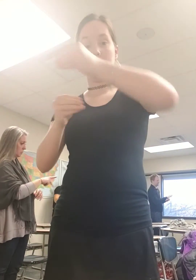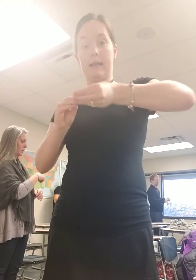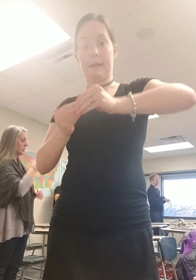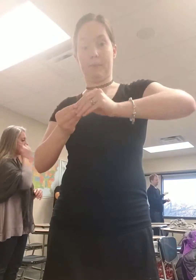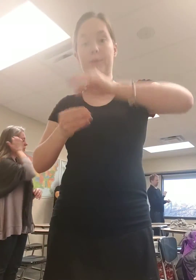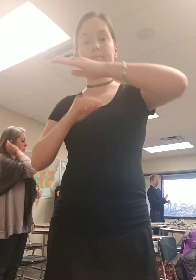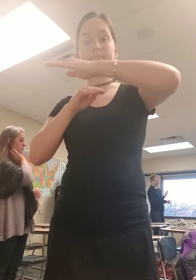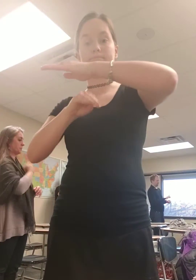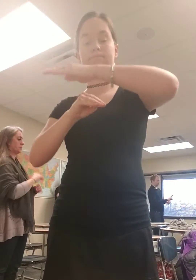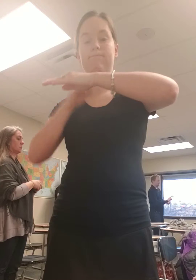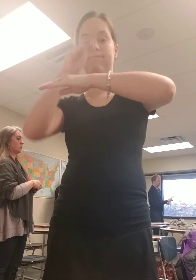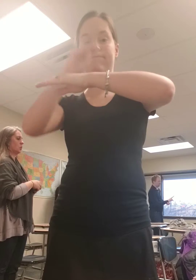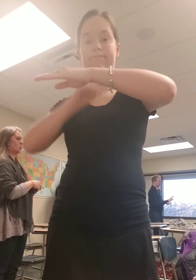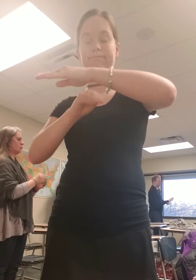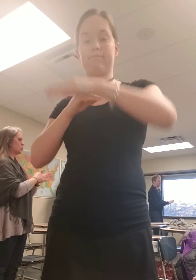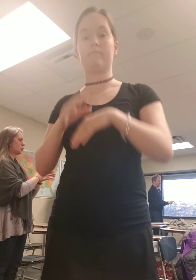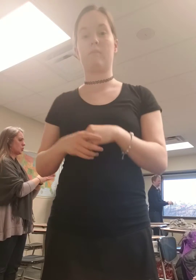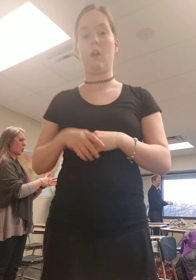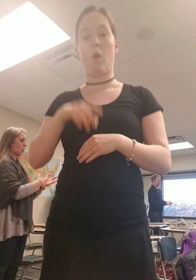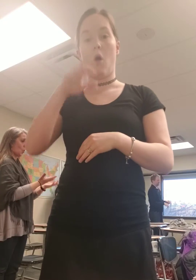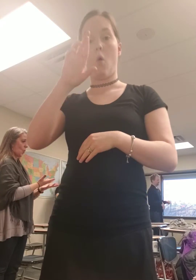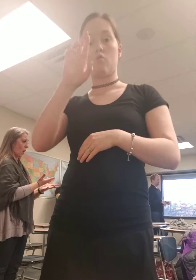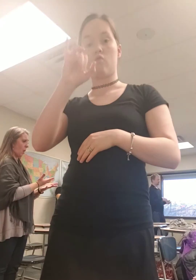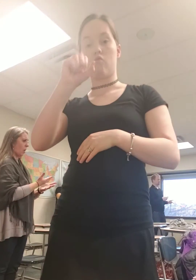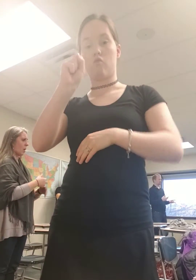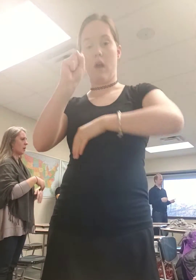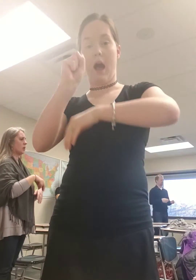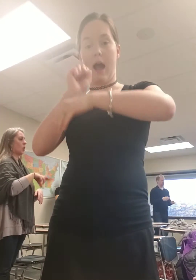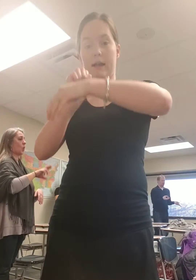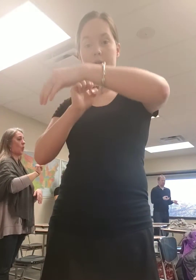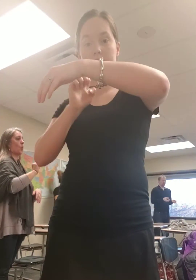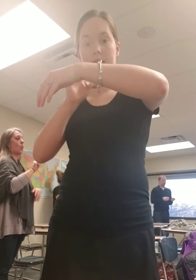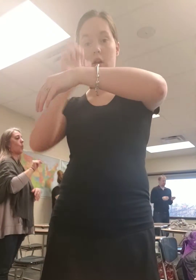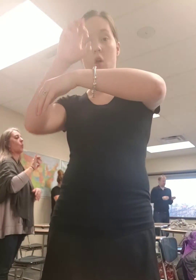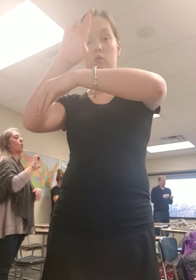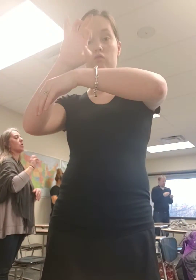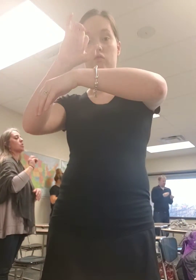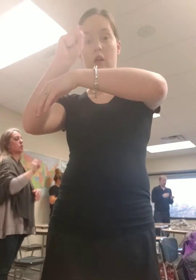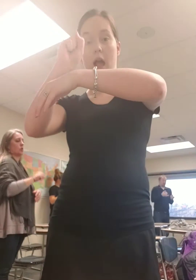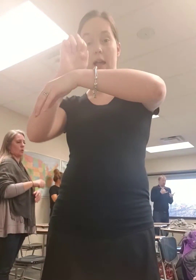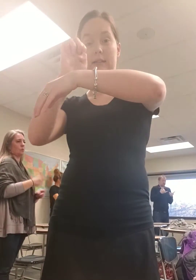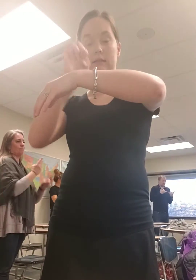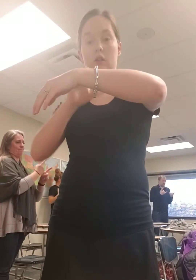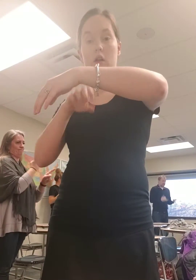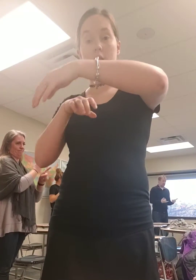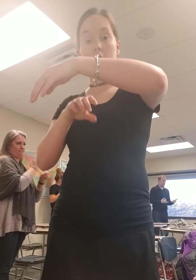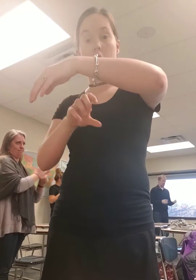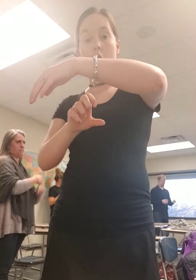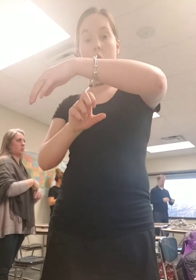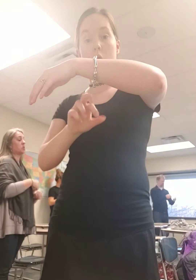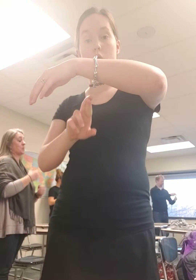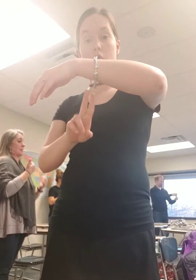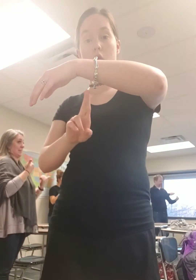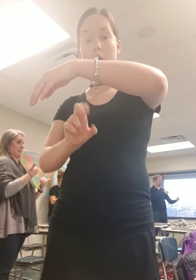good. So today we're going to elaborate on that a little bit more, and we're actually going to use a task